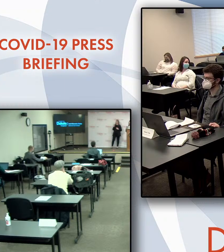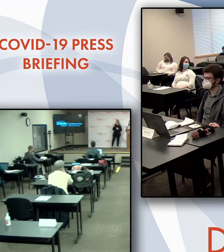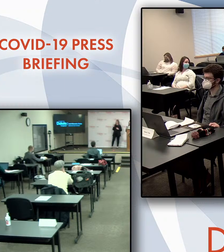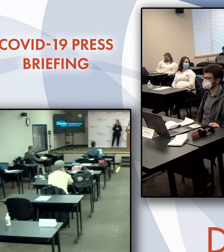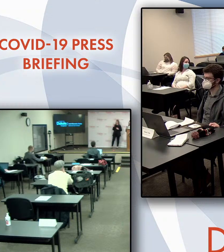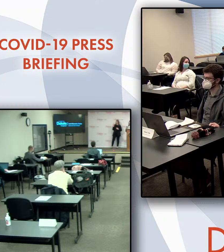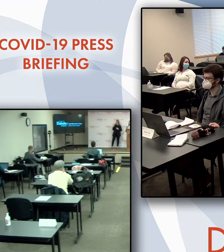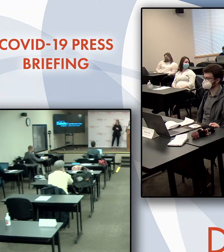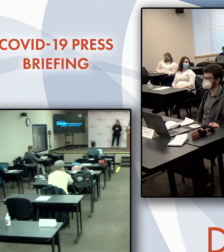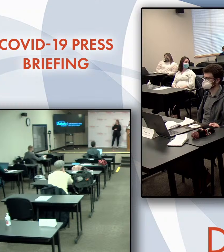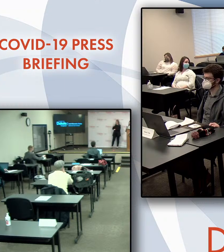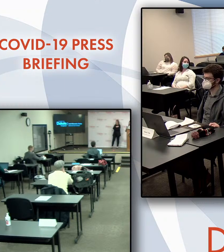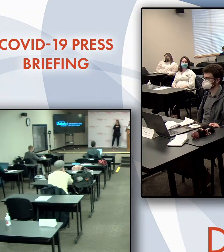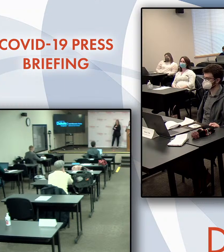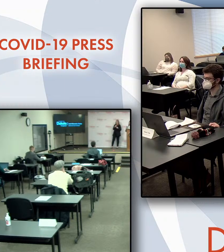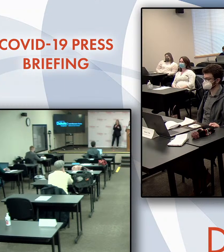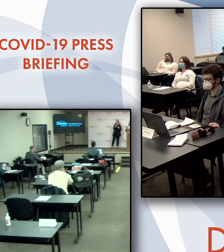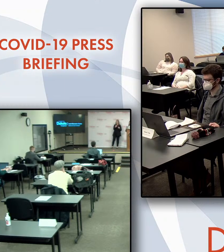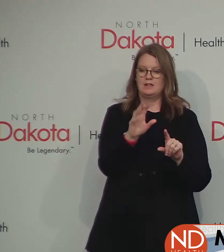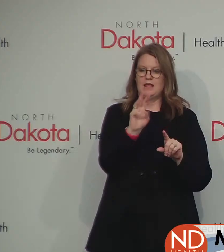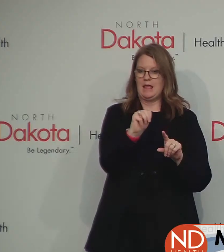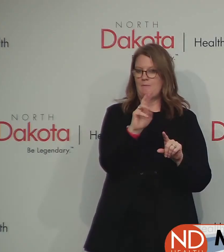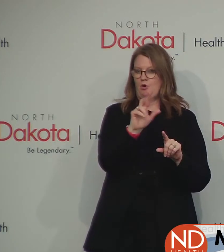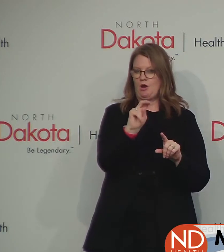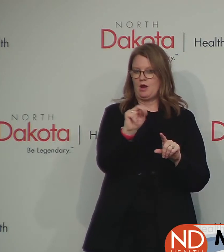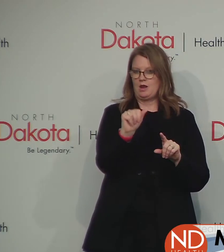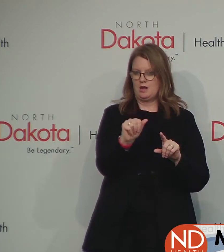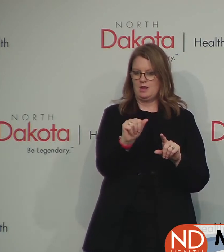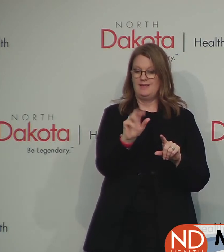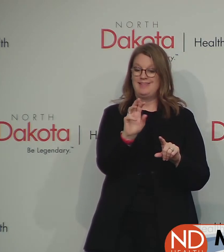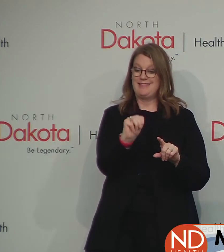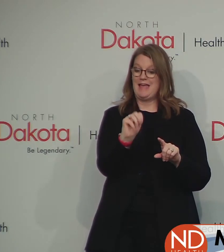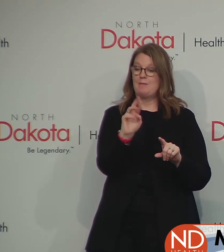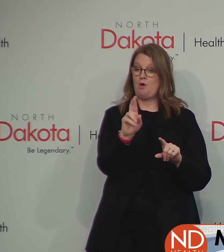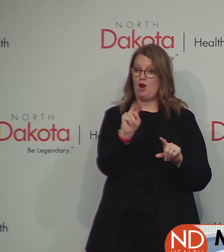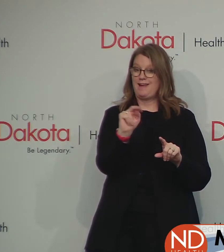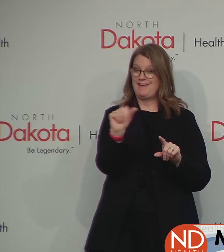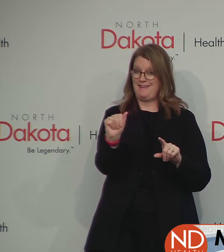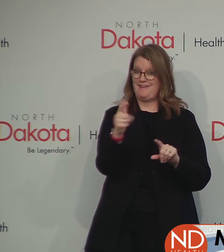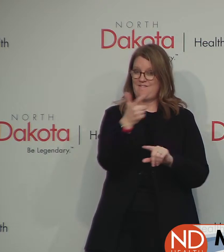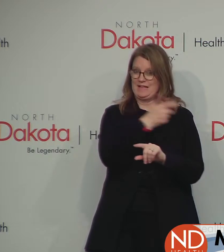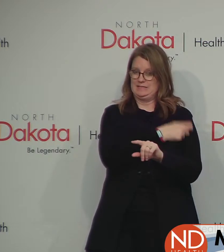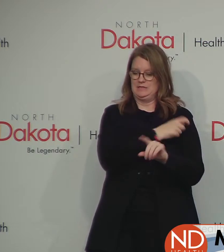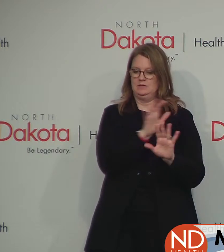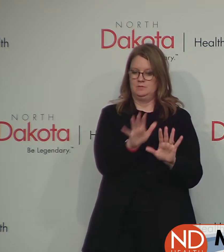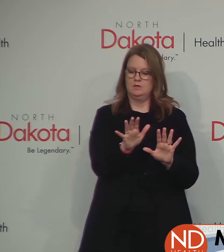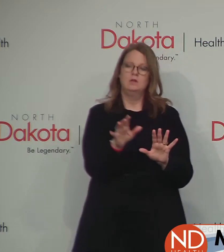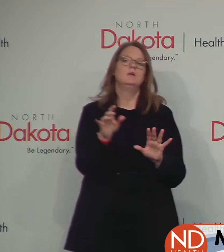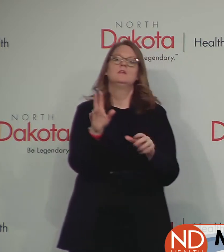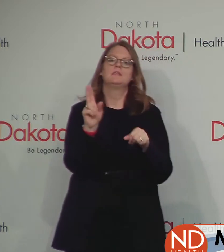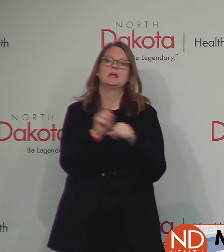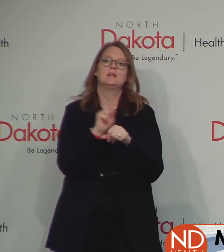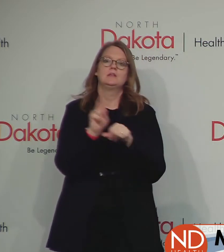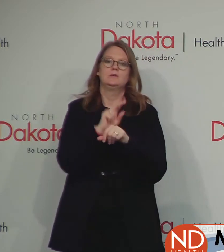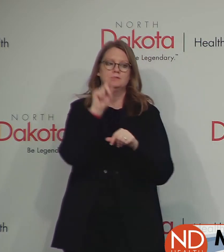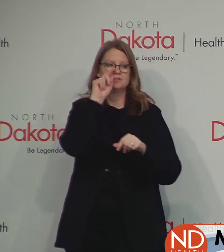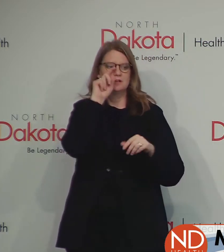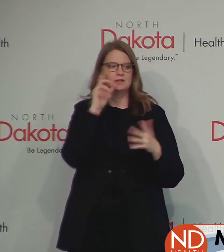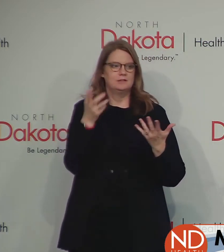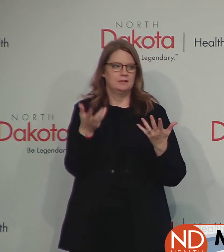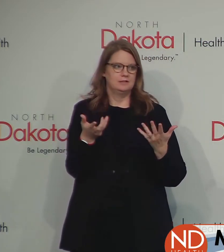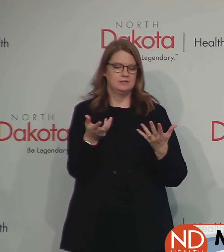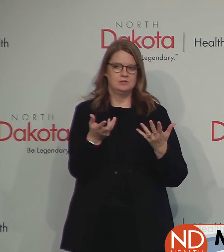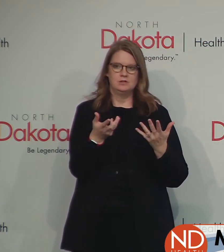mRNA vaccine? Yeah, sure. So the mRNA vaccine uses